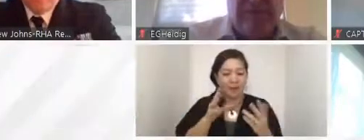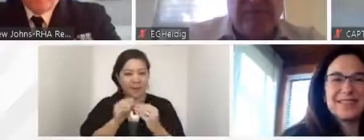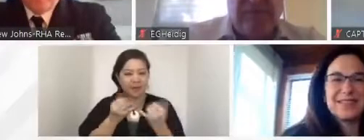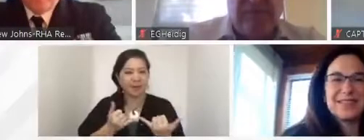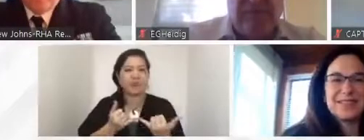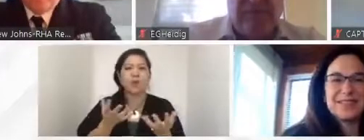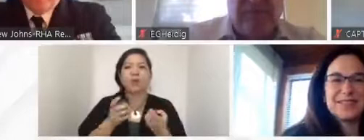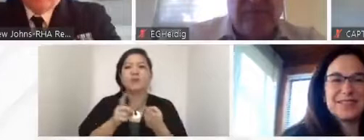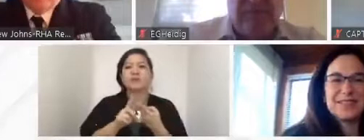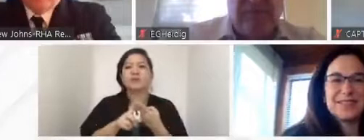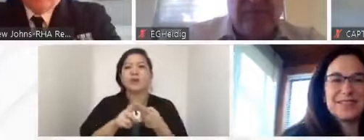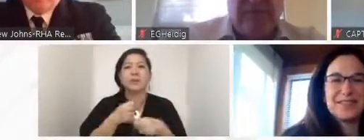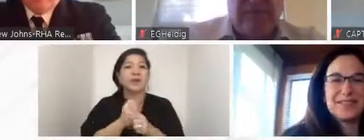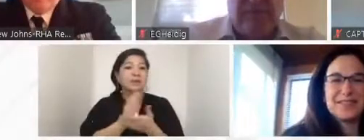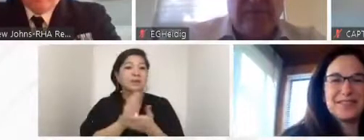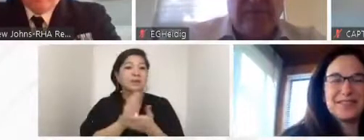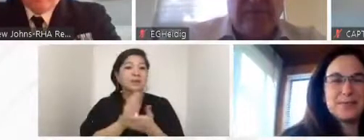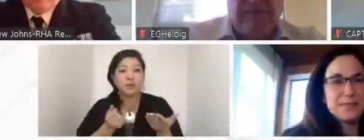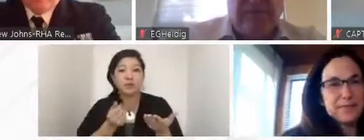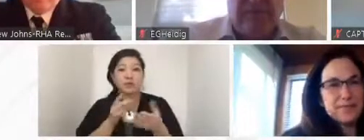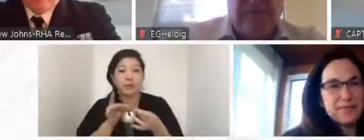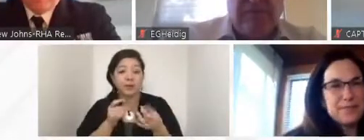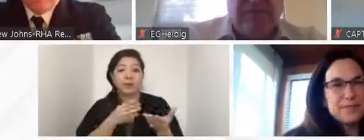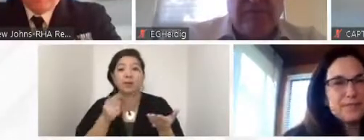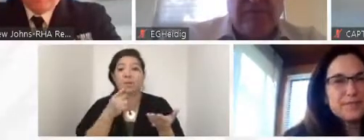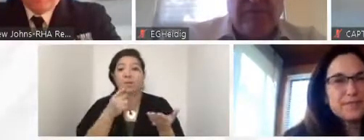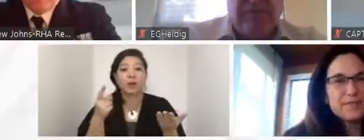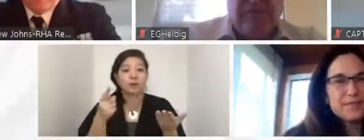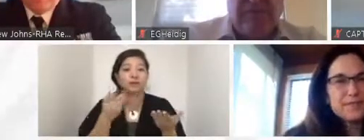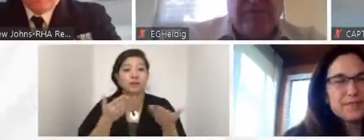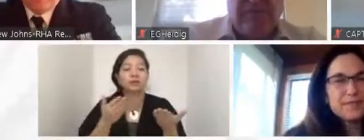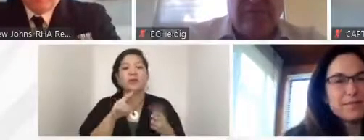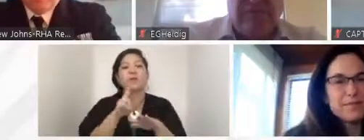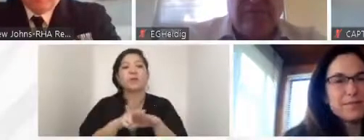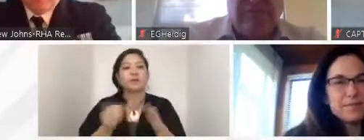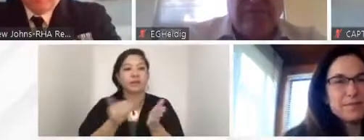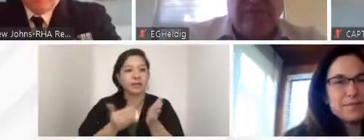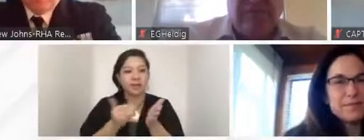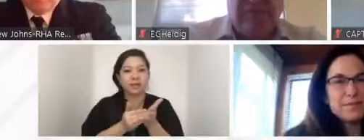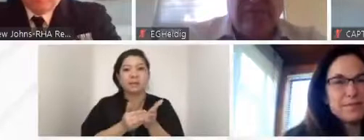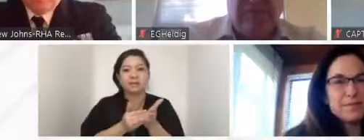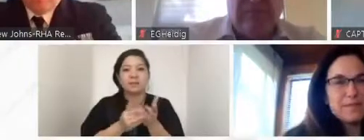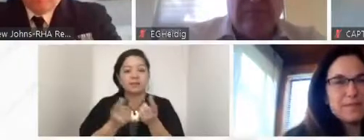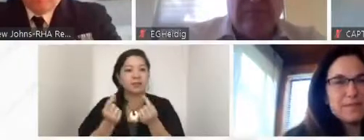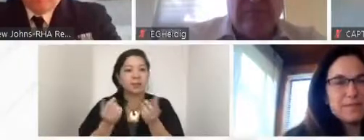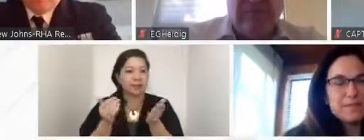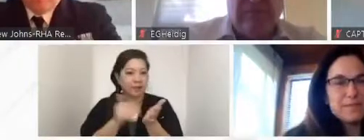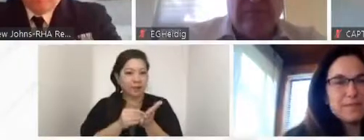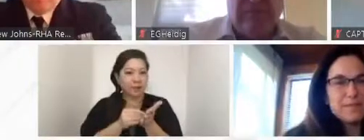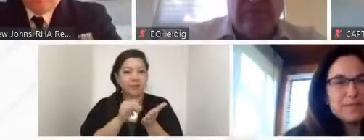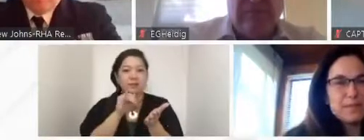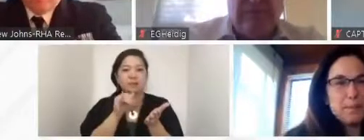just make some few remarks. And one of course, again, reiterate that it's